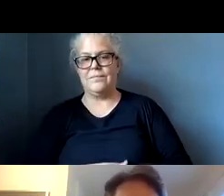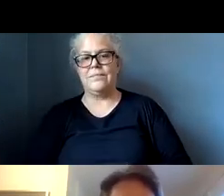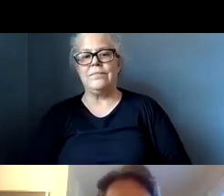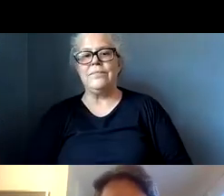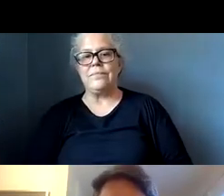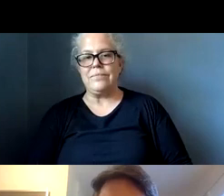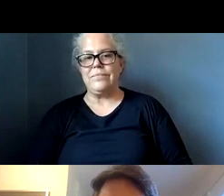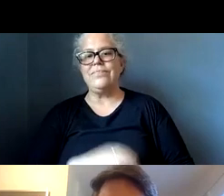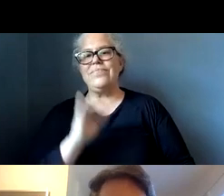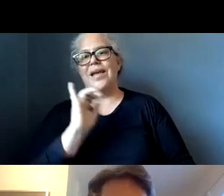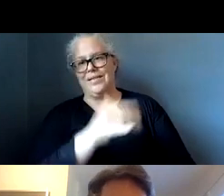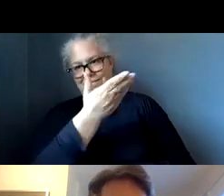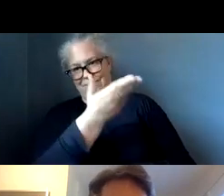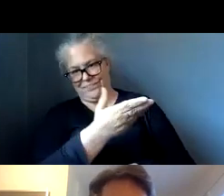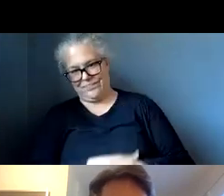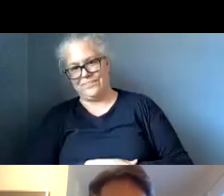That's the one.